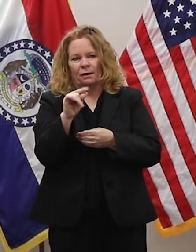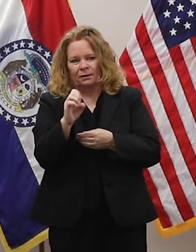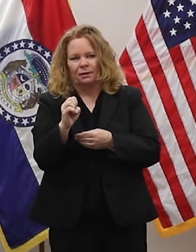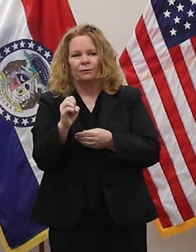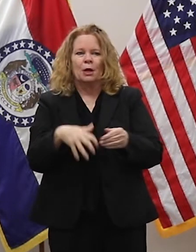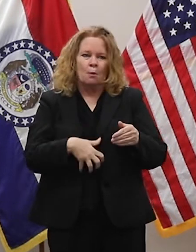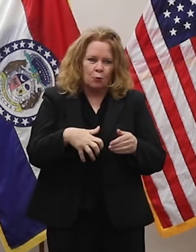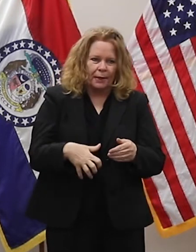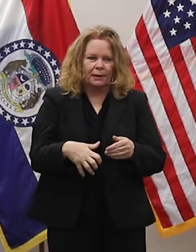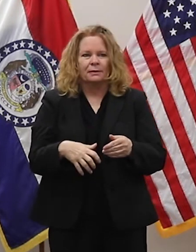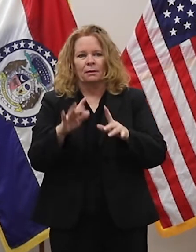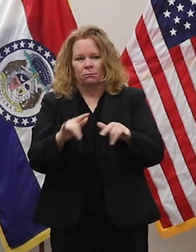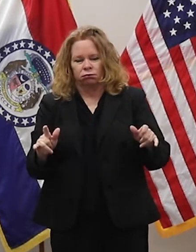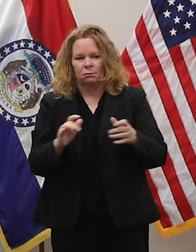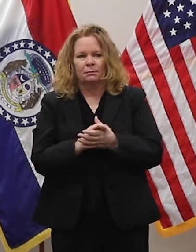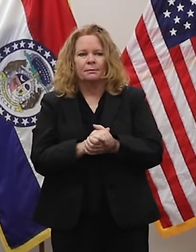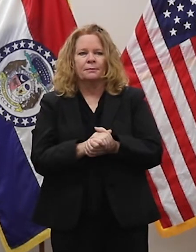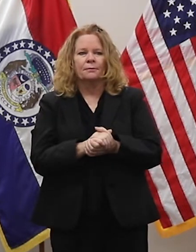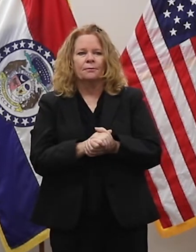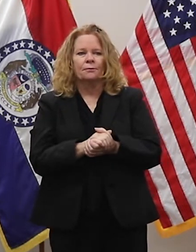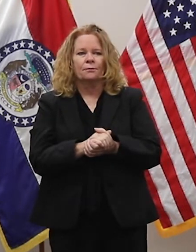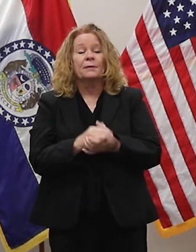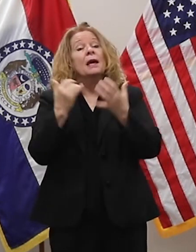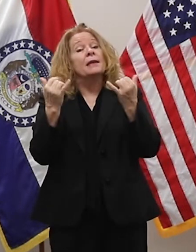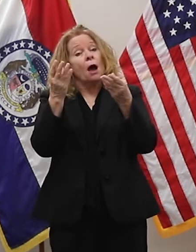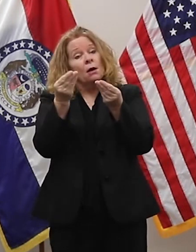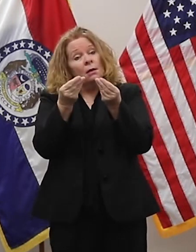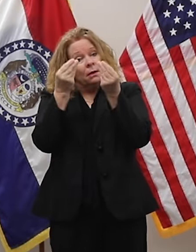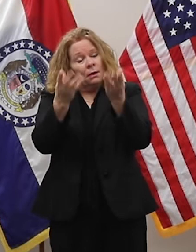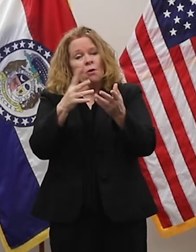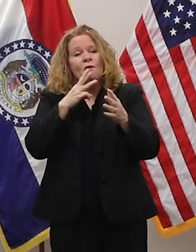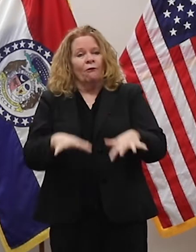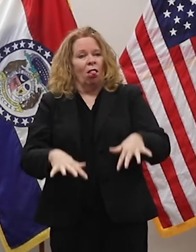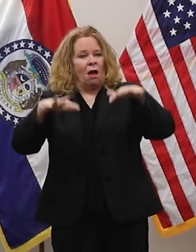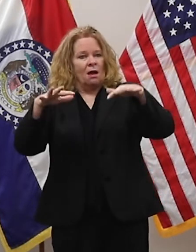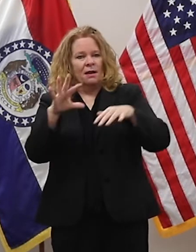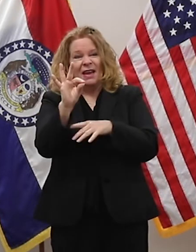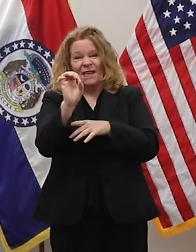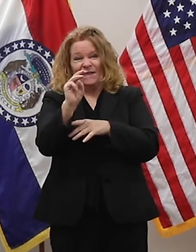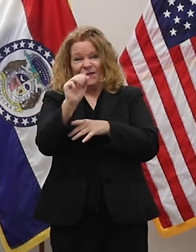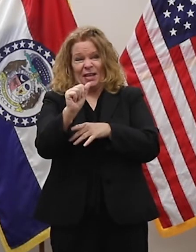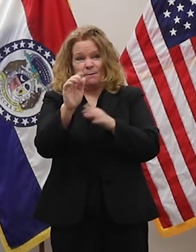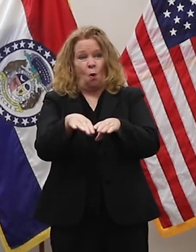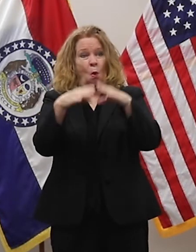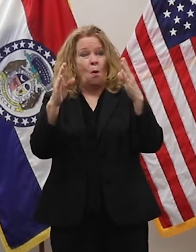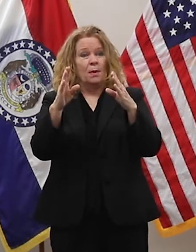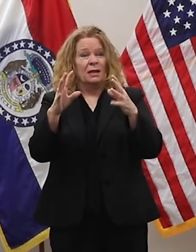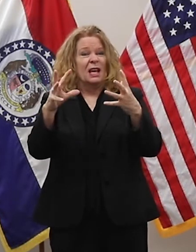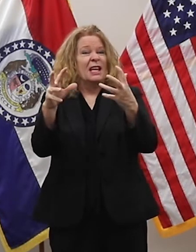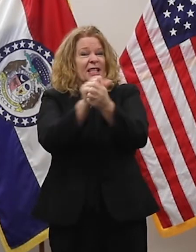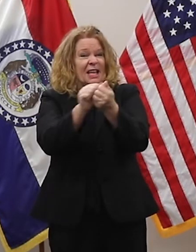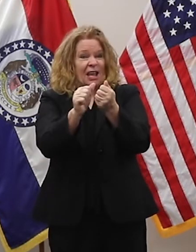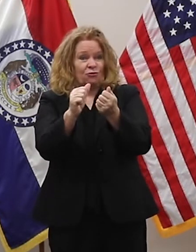Before I close, I'd like to remind residents of flood resources that are available. FEMA opened a disaster recovery center this week